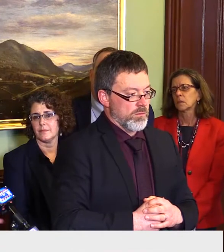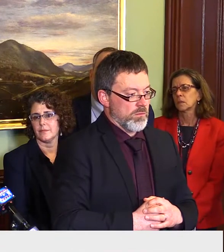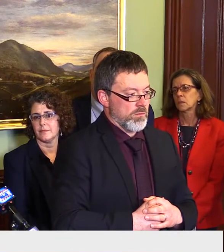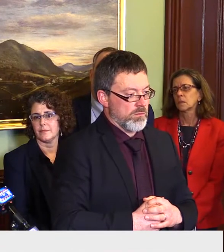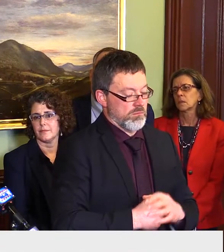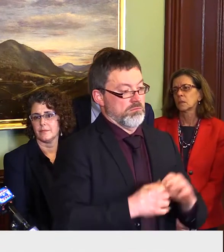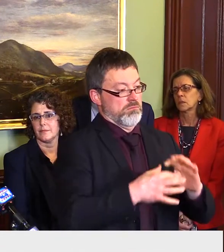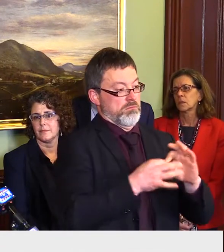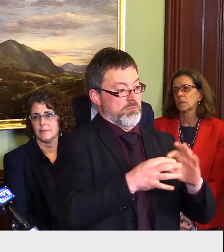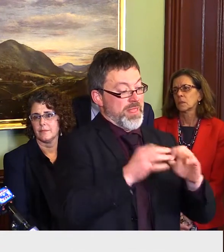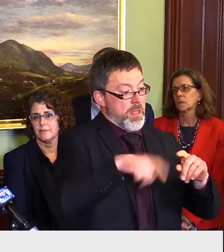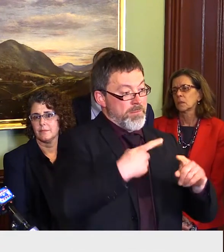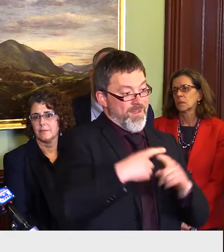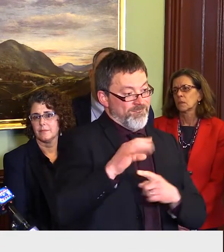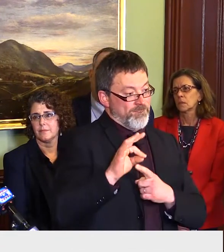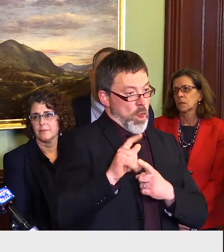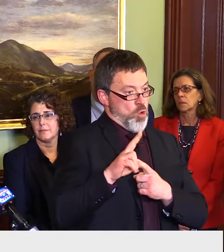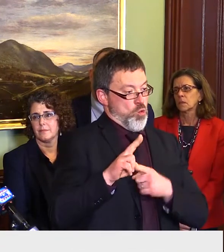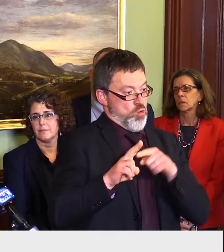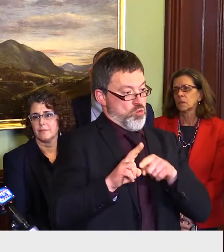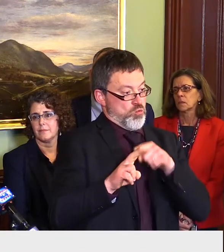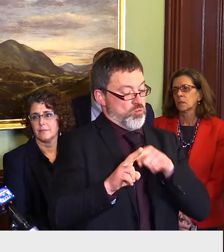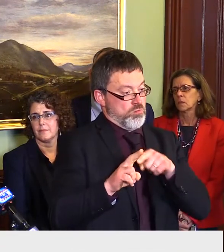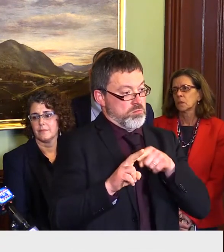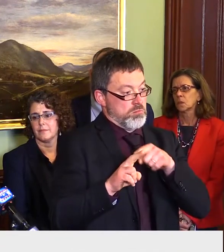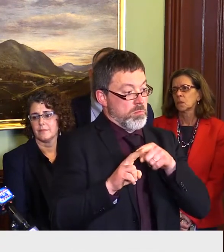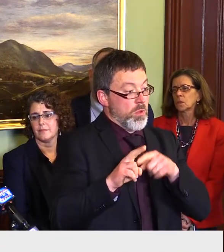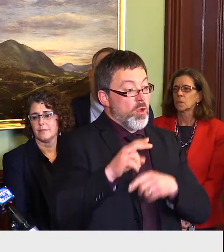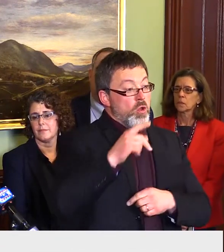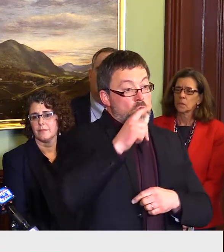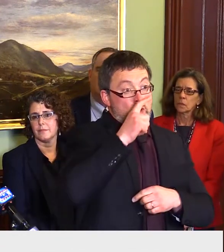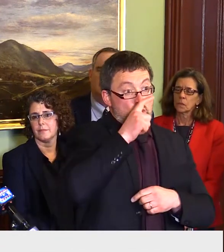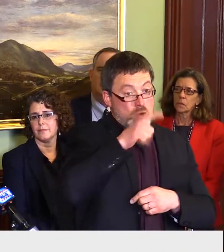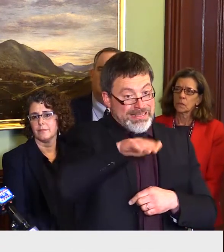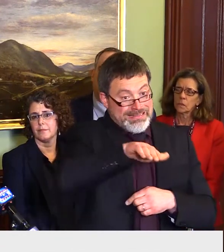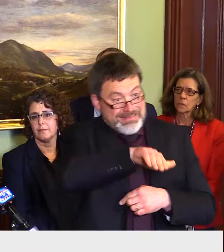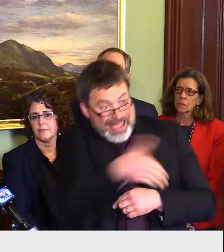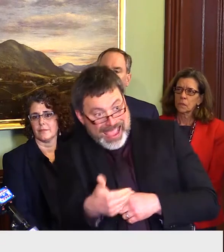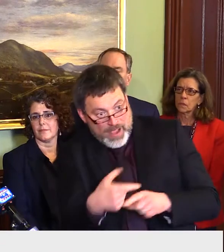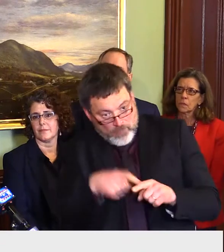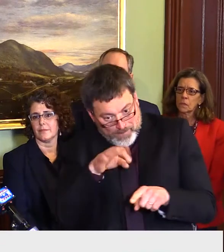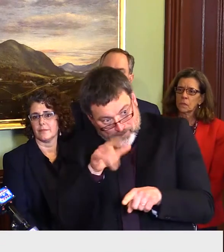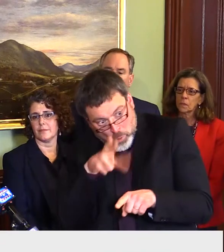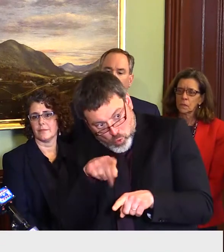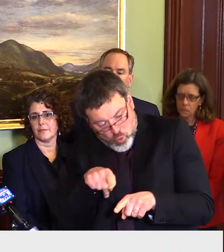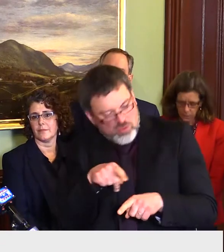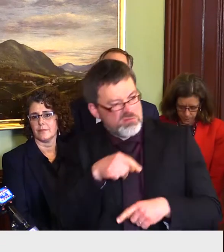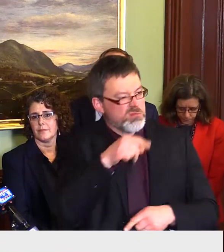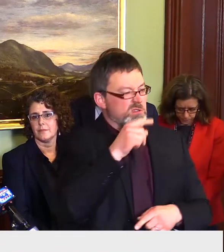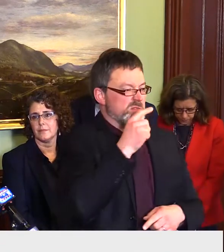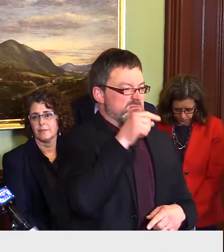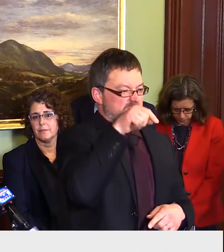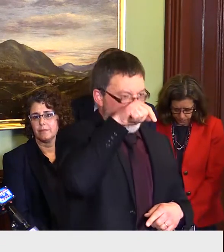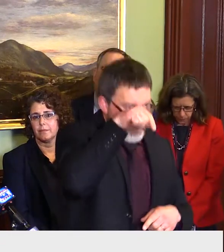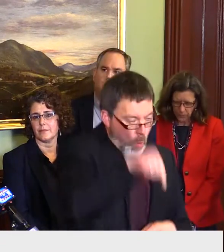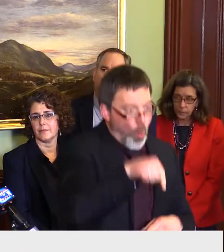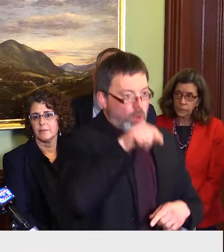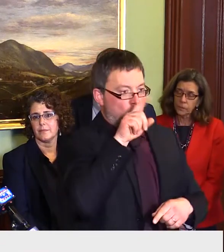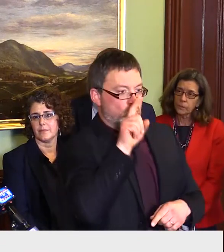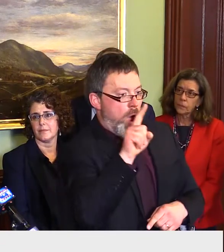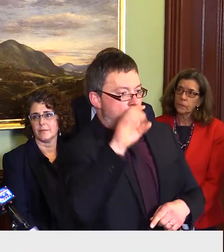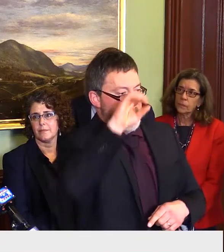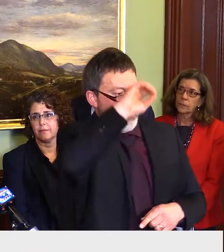novel coronaviruses like SARS or MERS. And the 1% is an